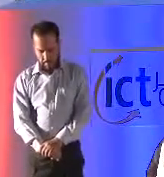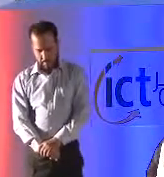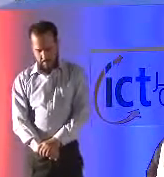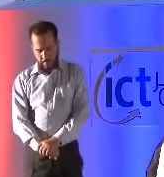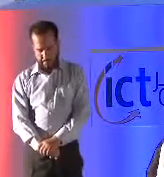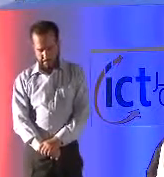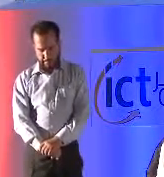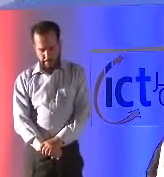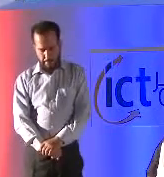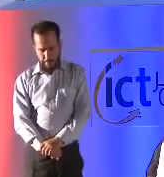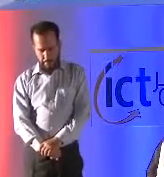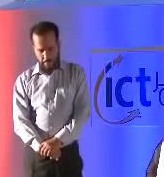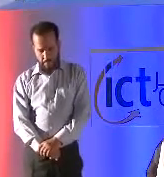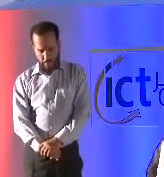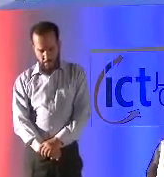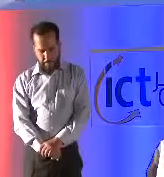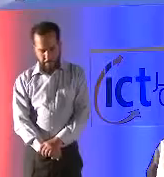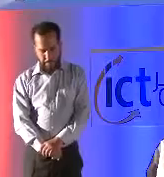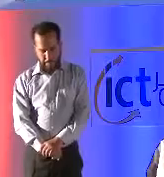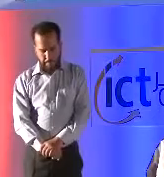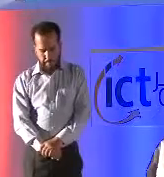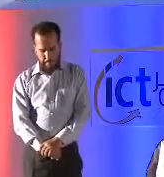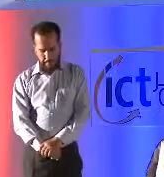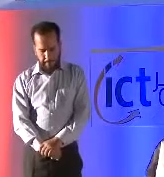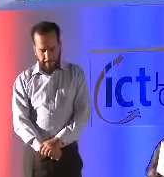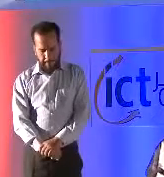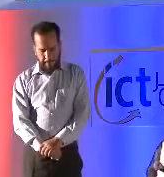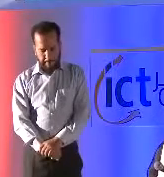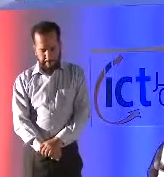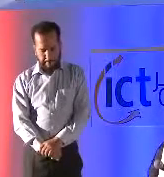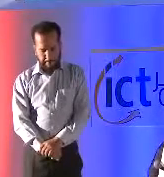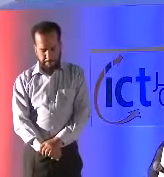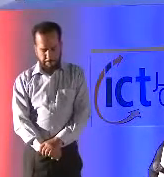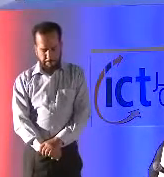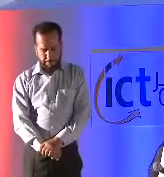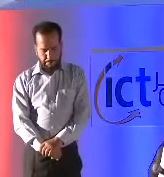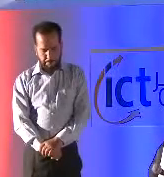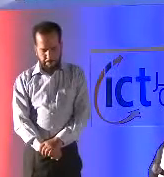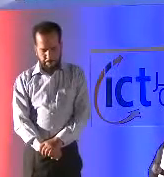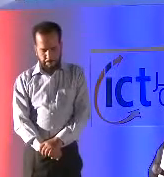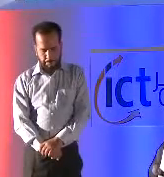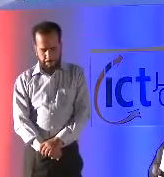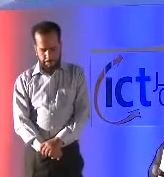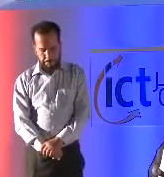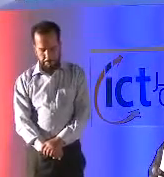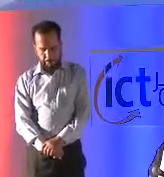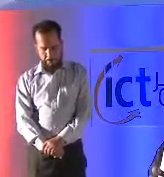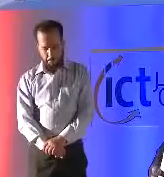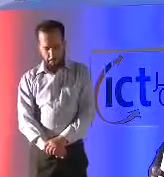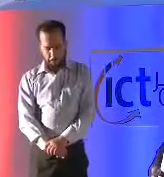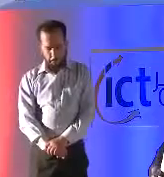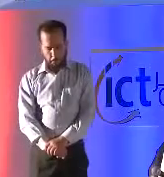were capable of coping with their life, with their career, and with their education